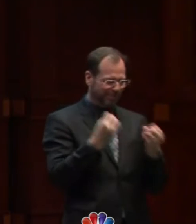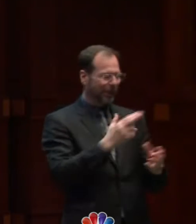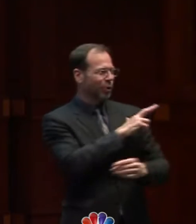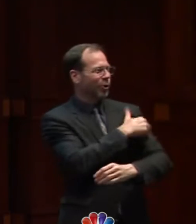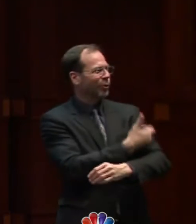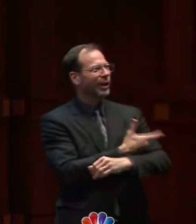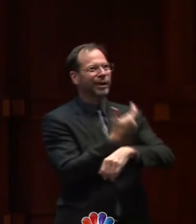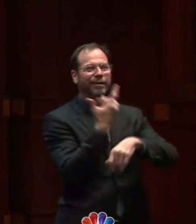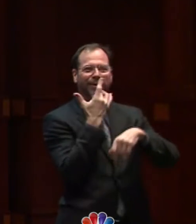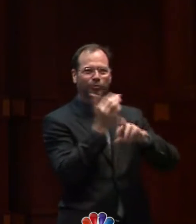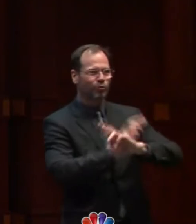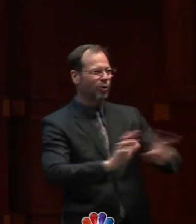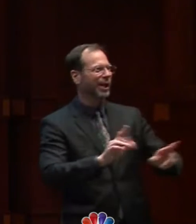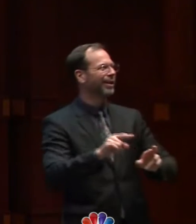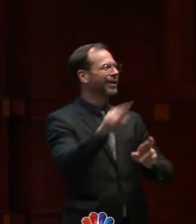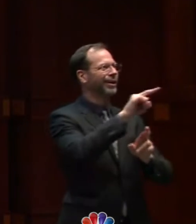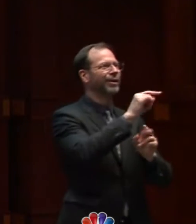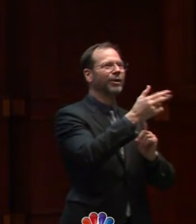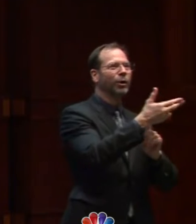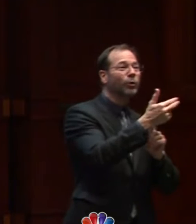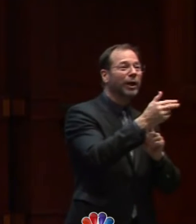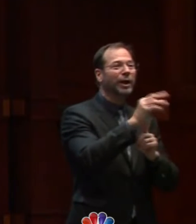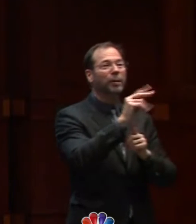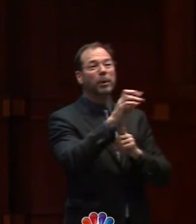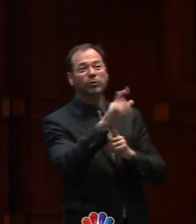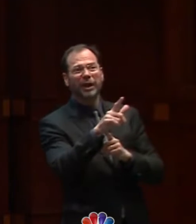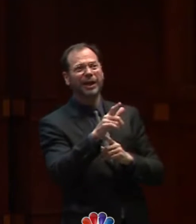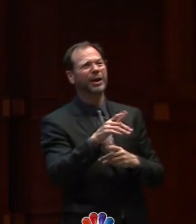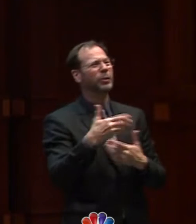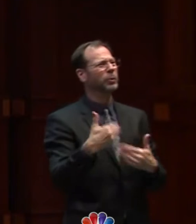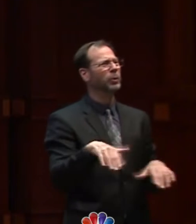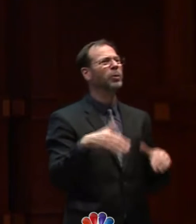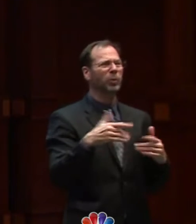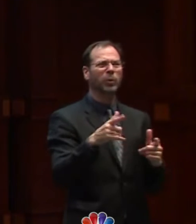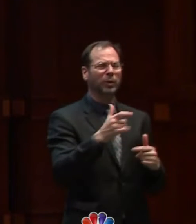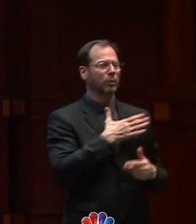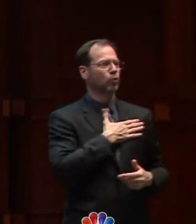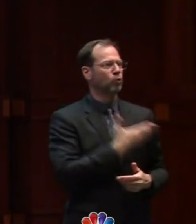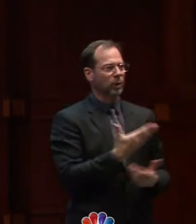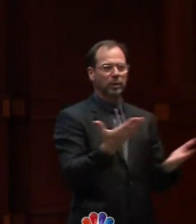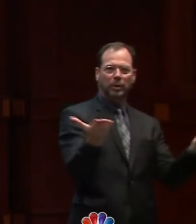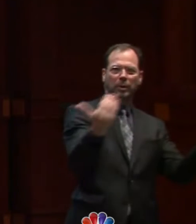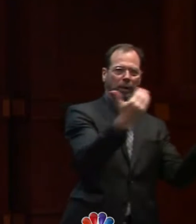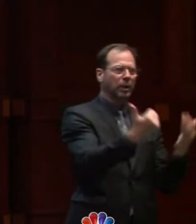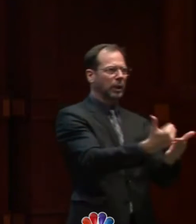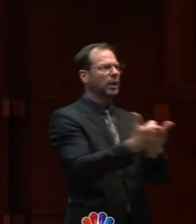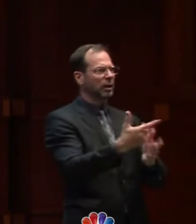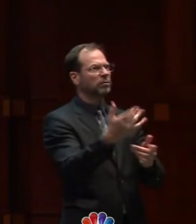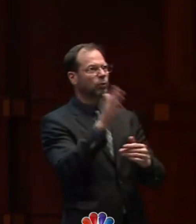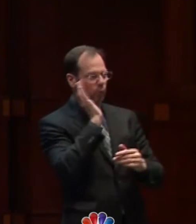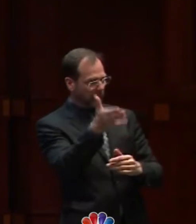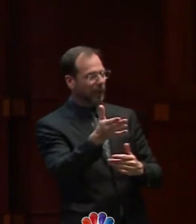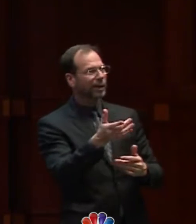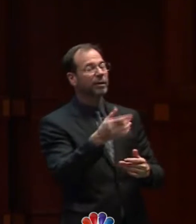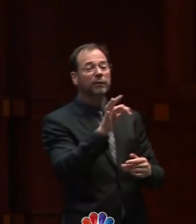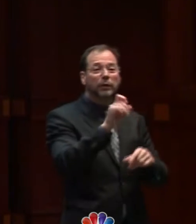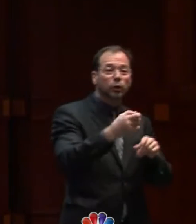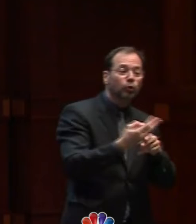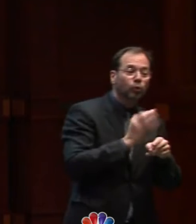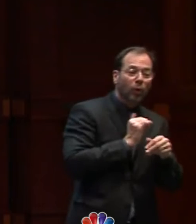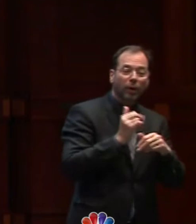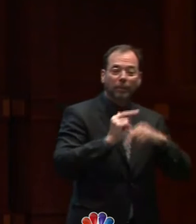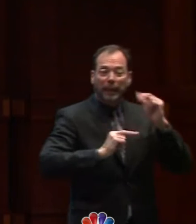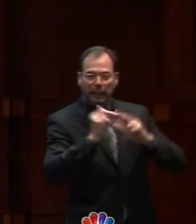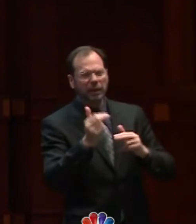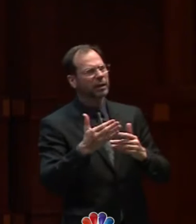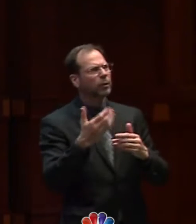that are available out there. The hotel-motel industry has really come forward and saying, look, we're here to help you. You know, if you need to use our